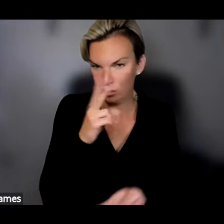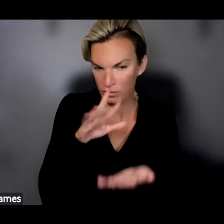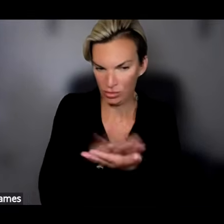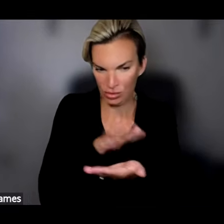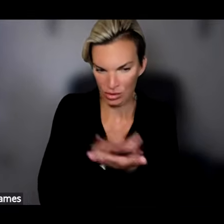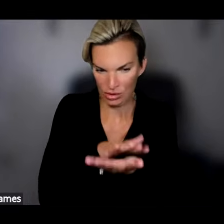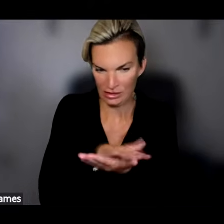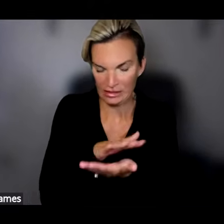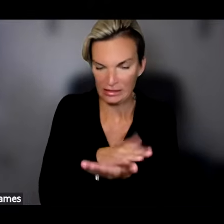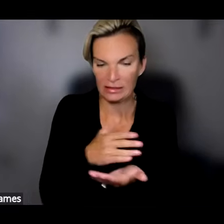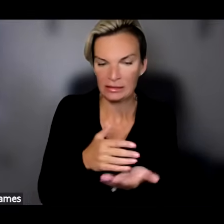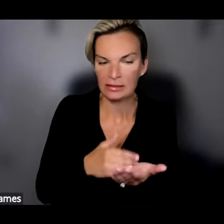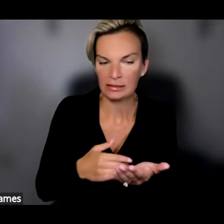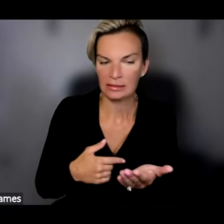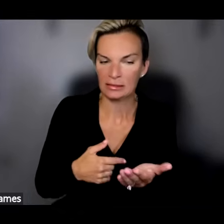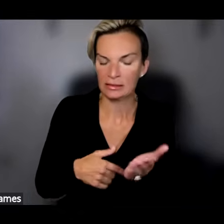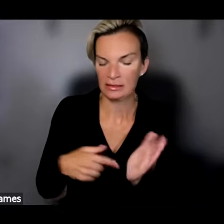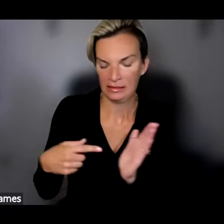did not,